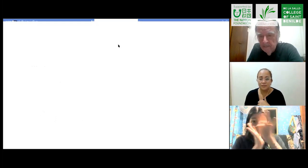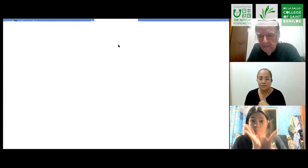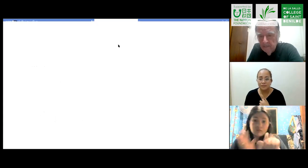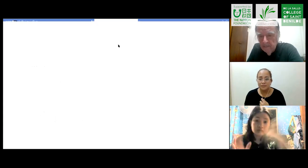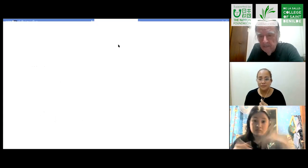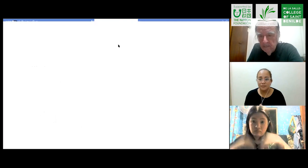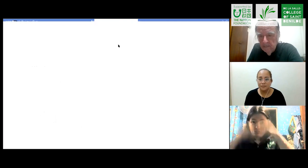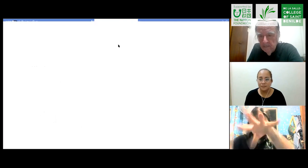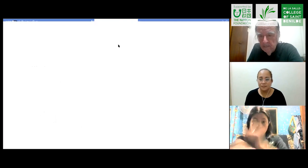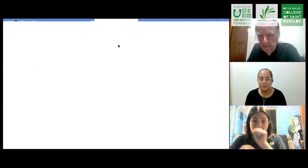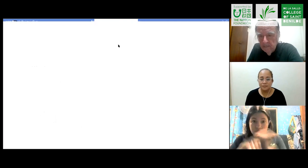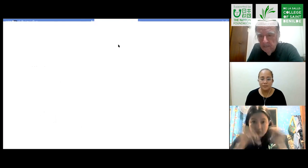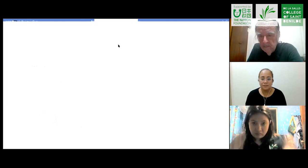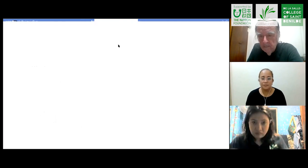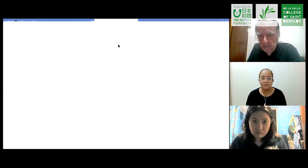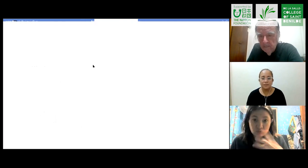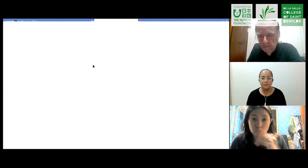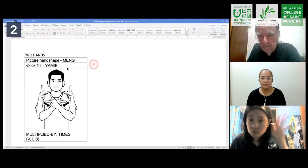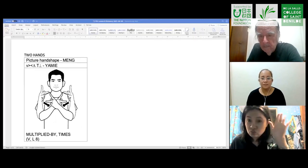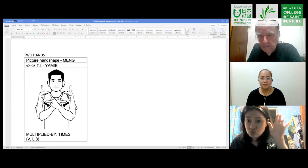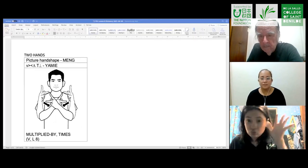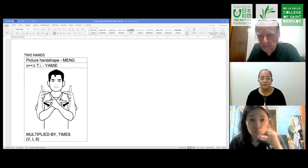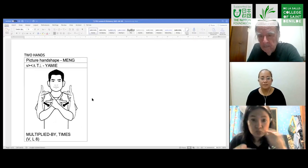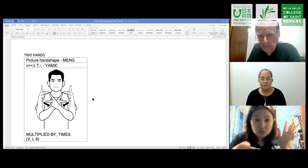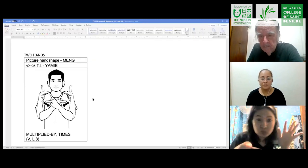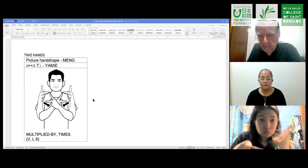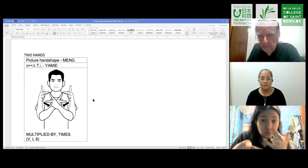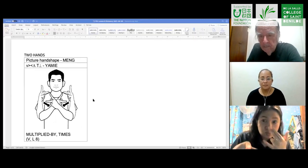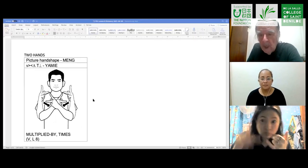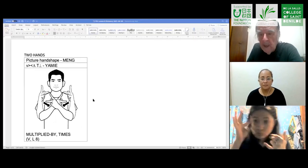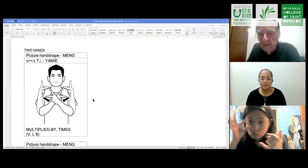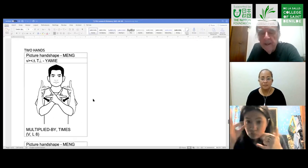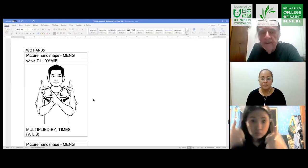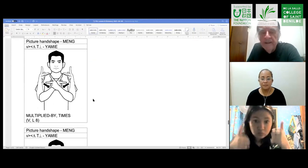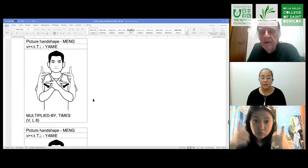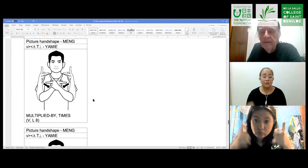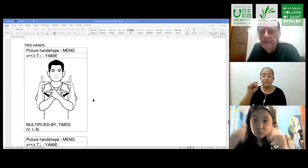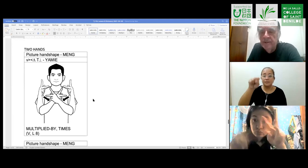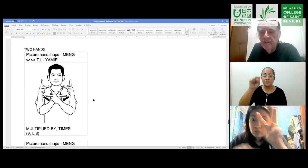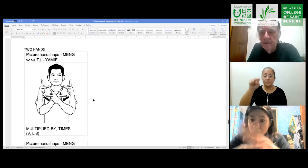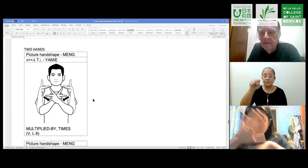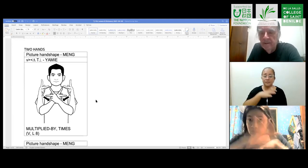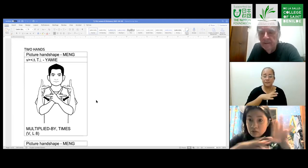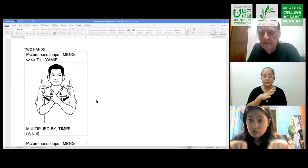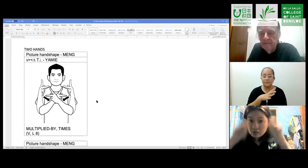people from different groups can come in and help us out, if that's possible. Yeah, Maybe that's what I'm Nat or Jasmine